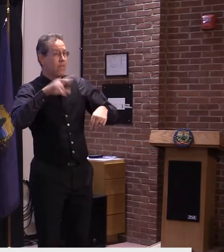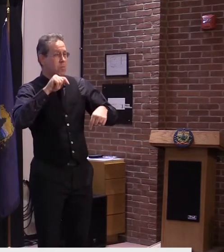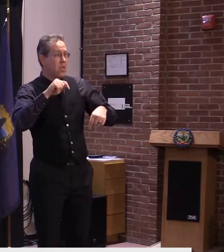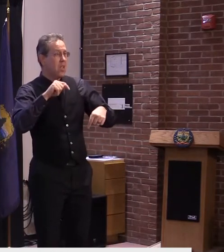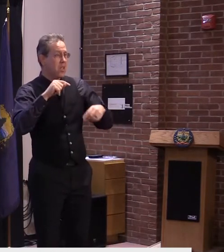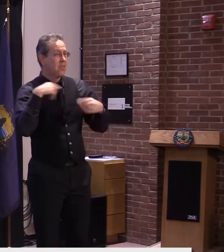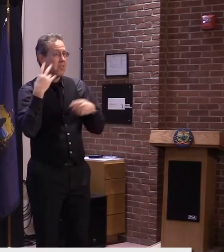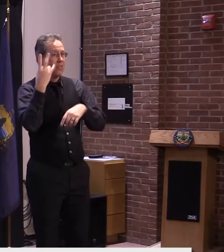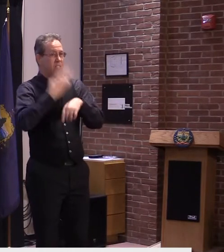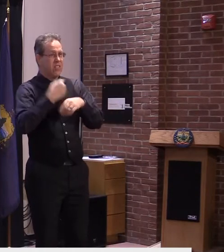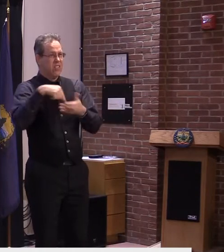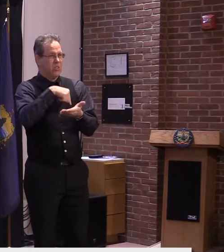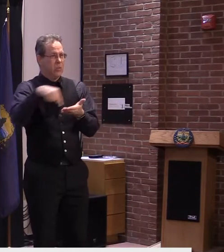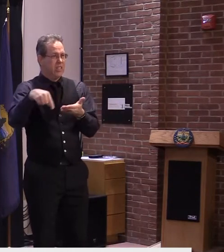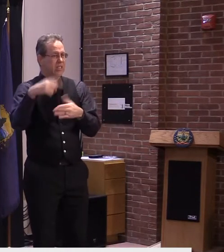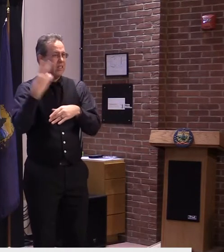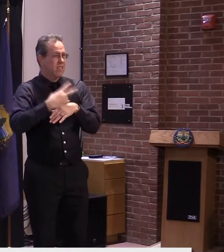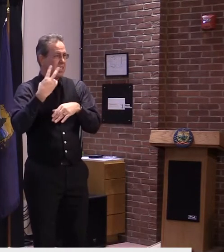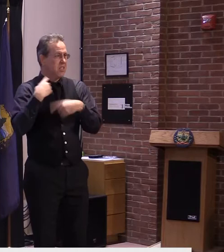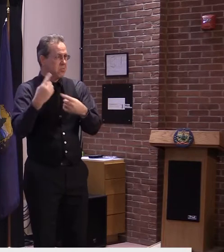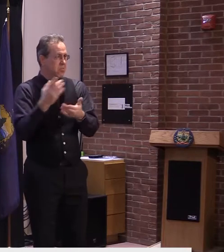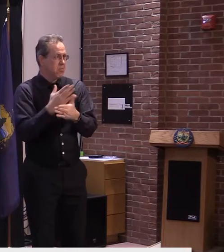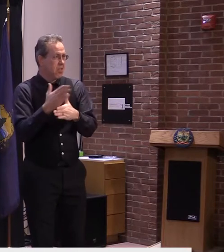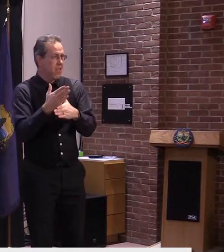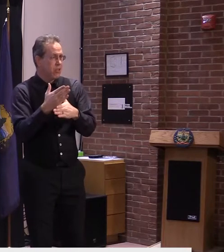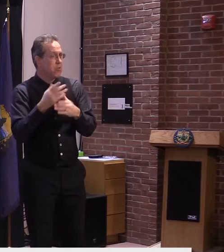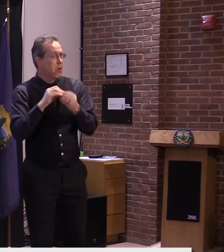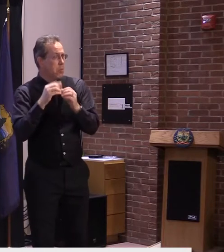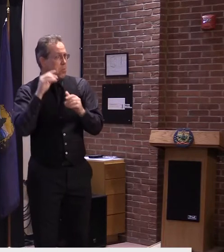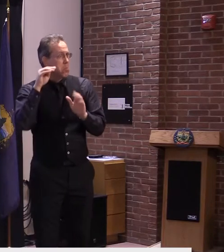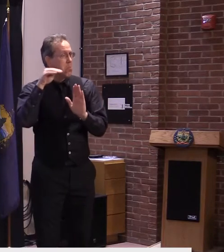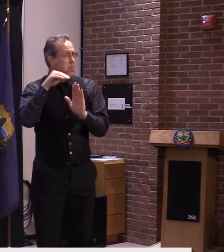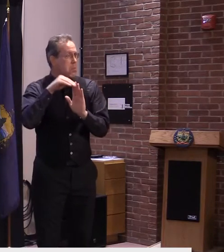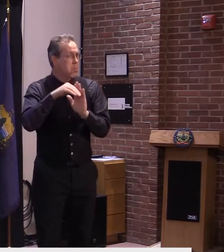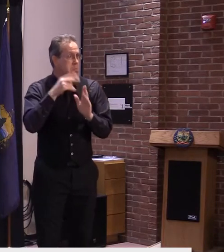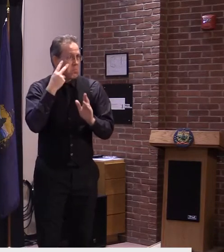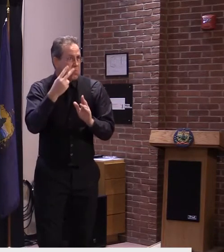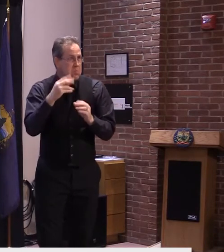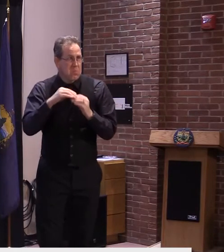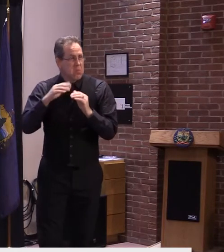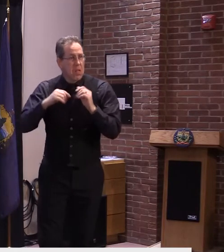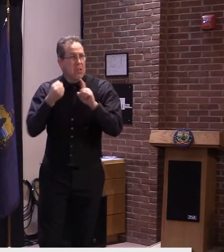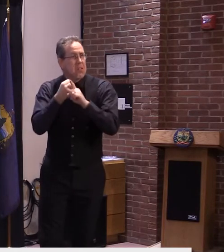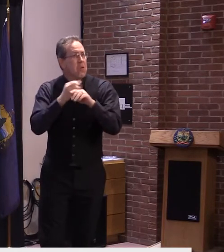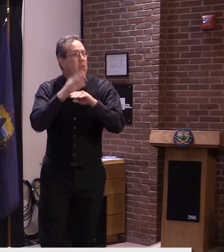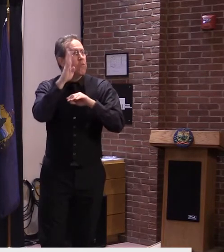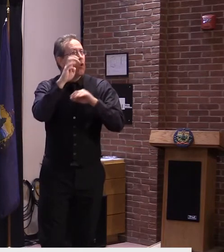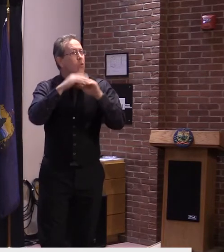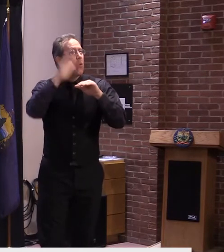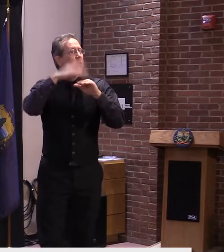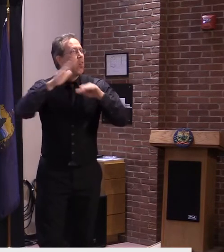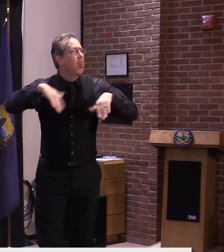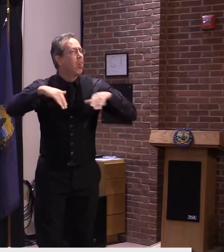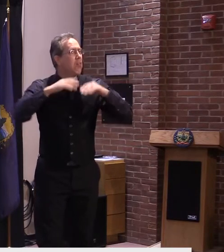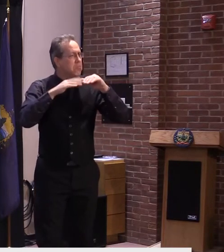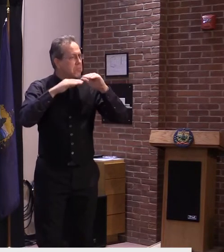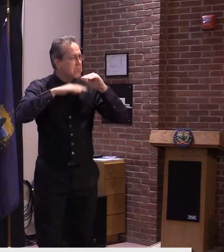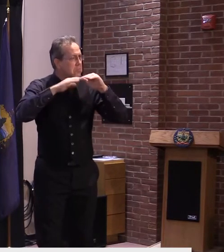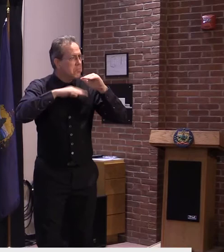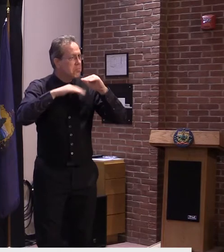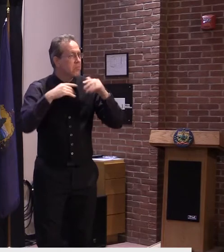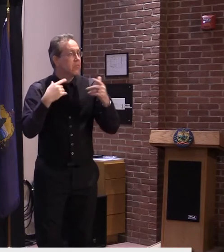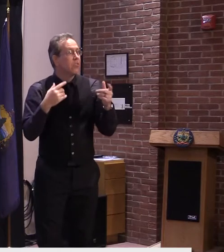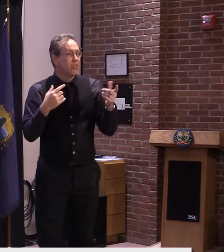under 400 cases. We haven't reported under 400 cases since the mid part of December. So that really puts us back to